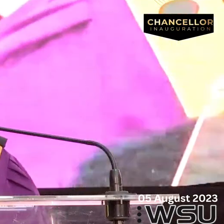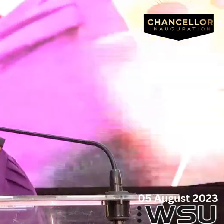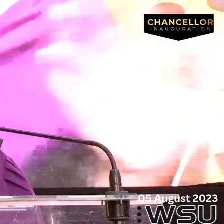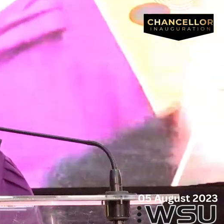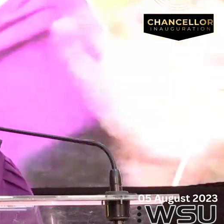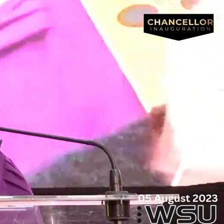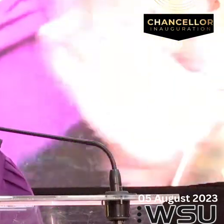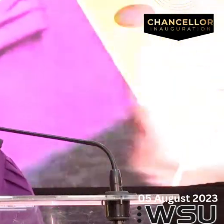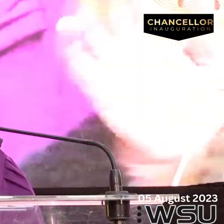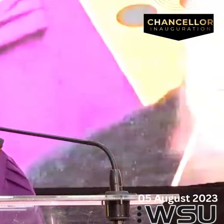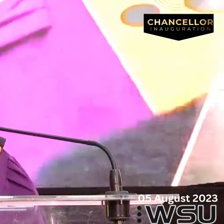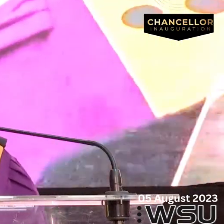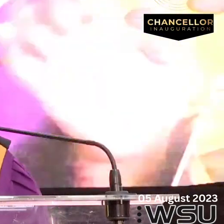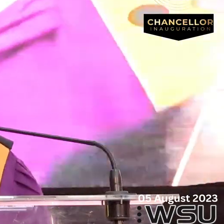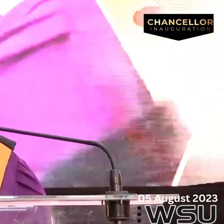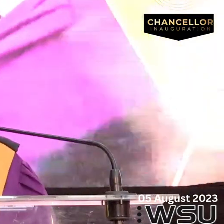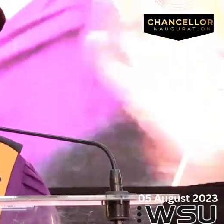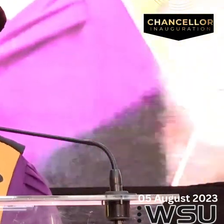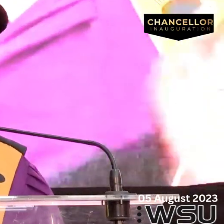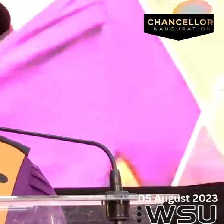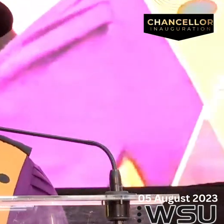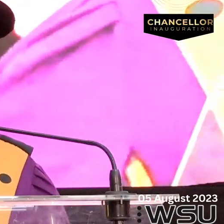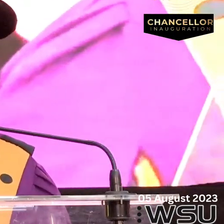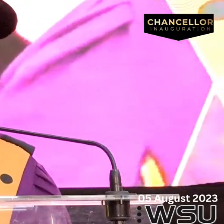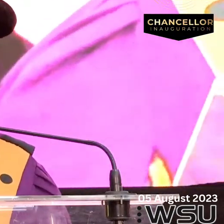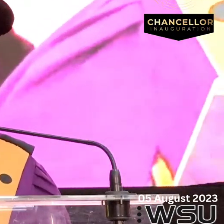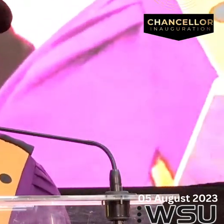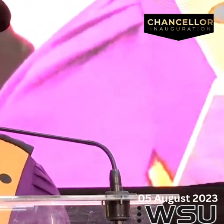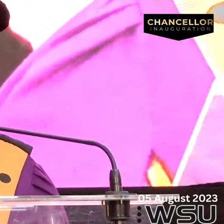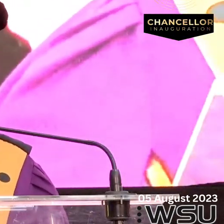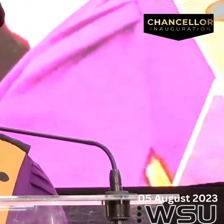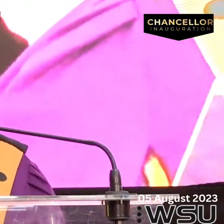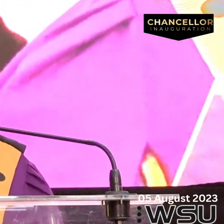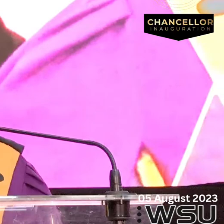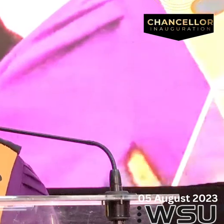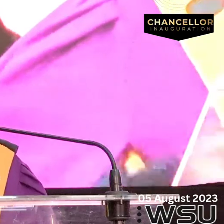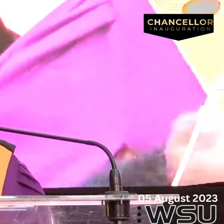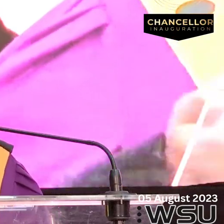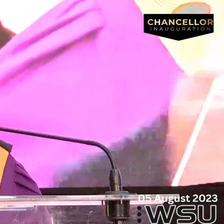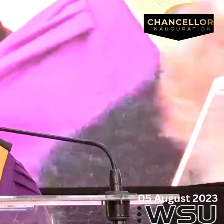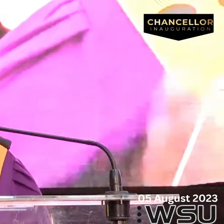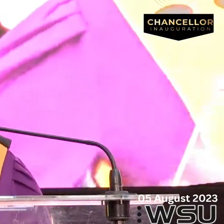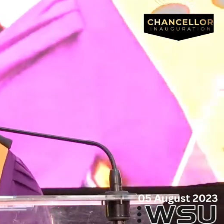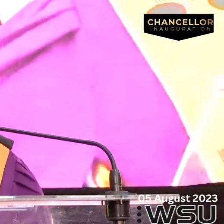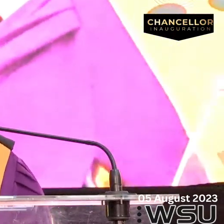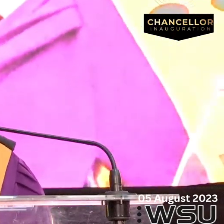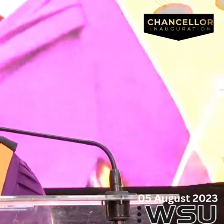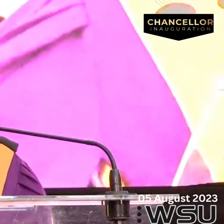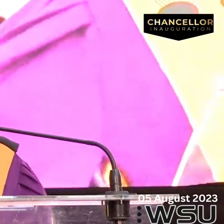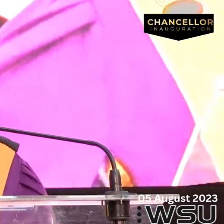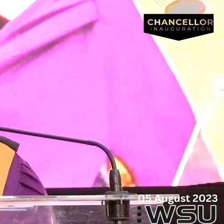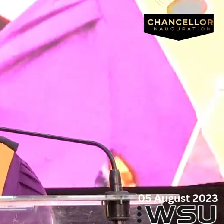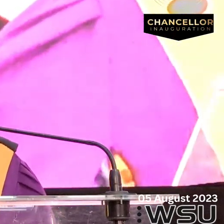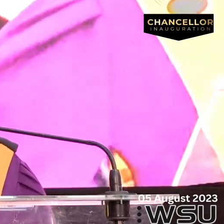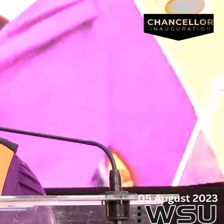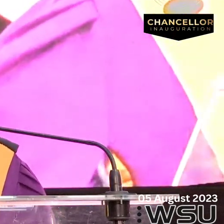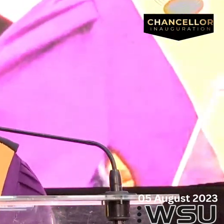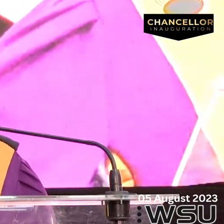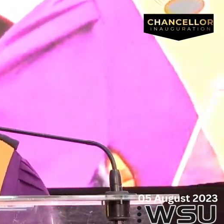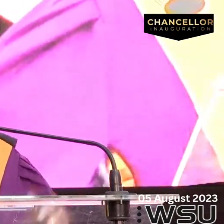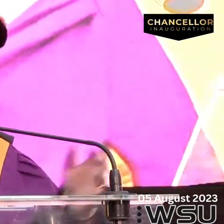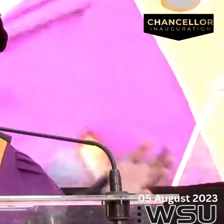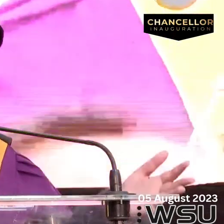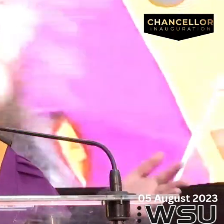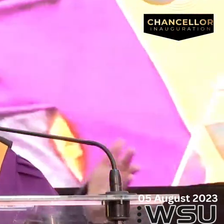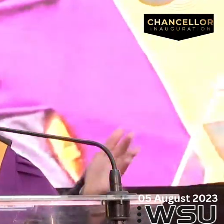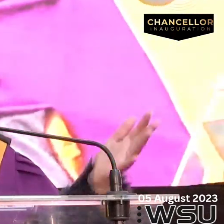it's about. In fact, when we talk about impact, that's what it's about. I always say that academic institutions are sitting with